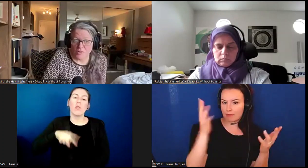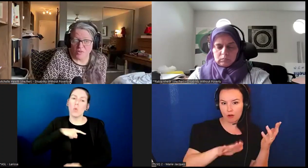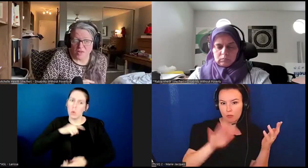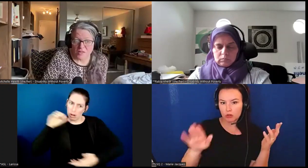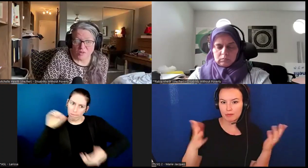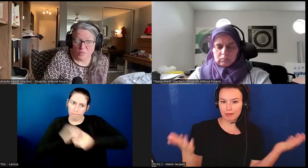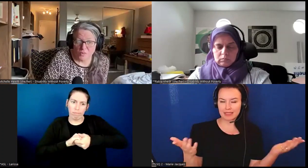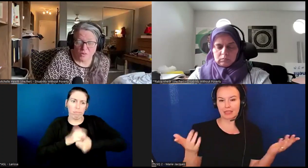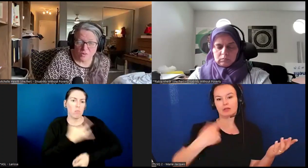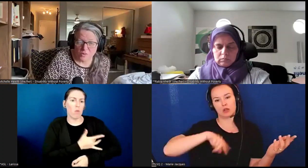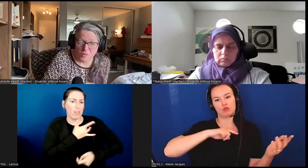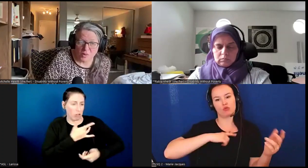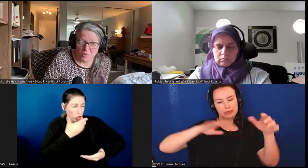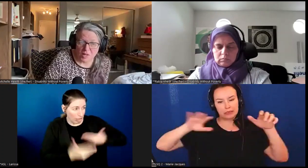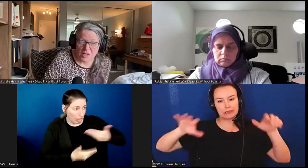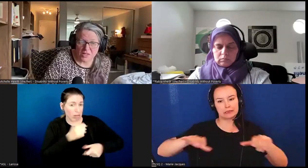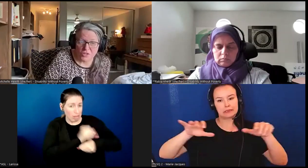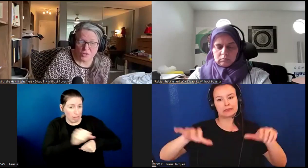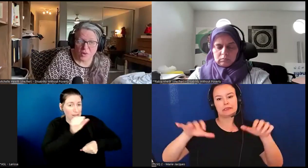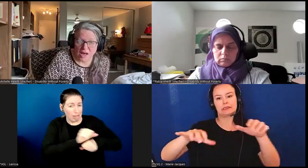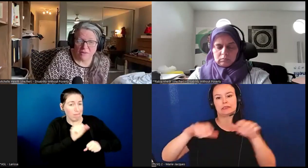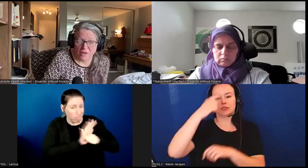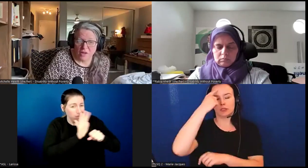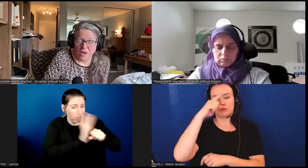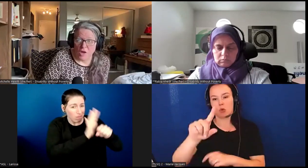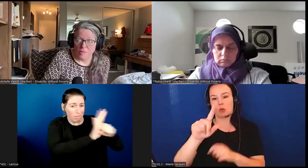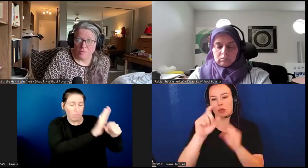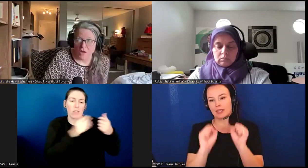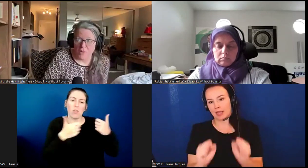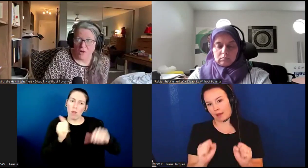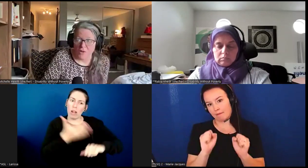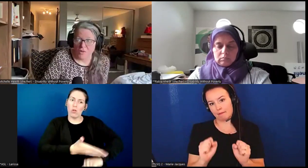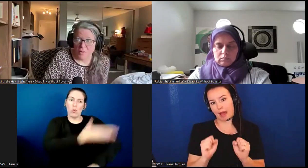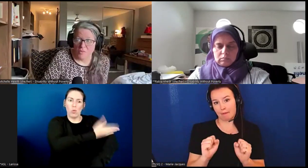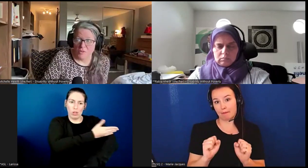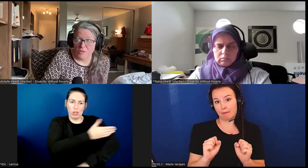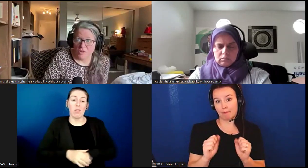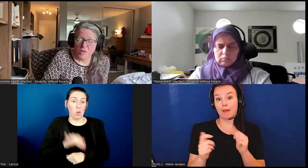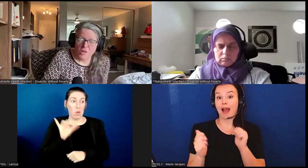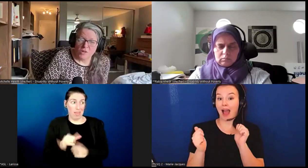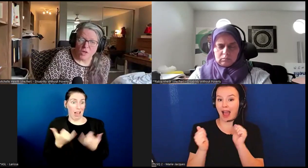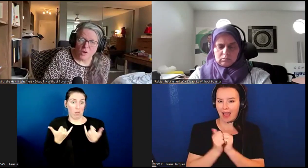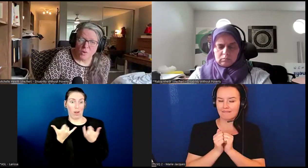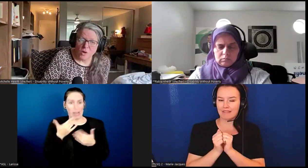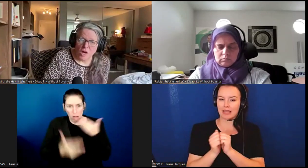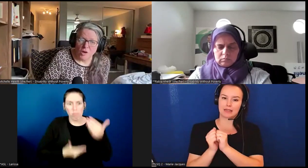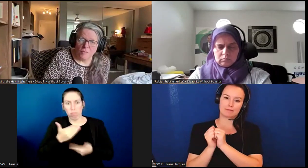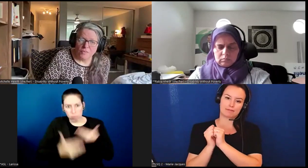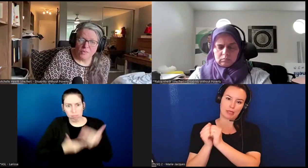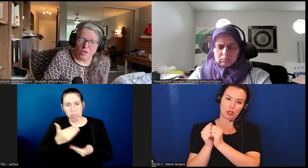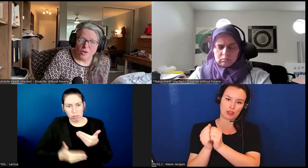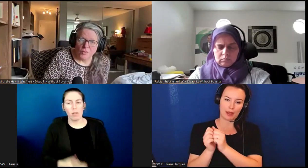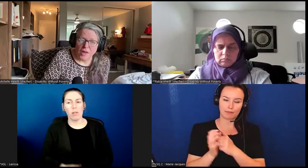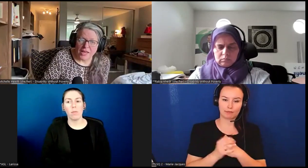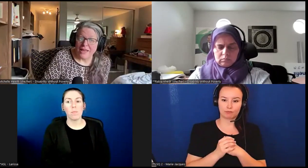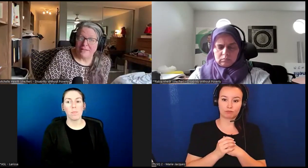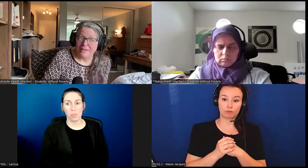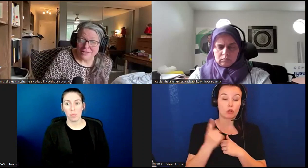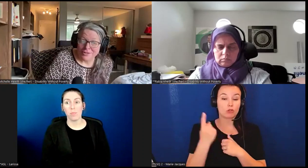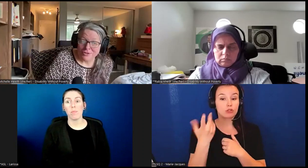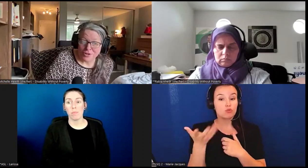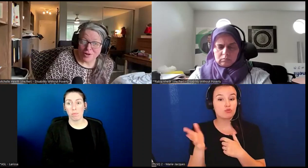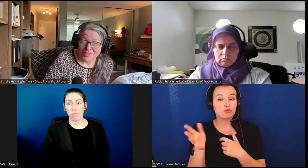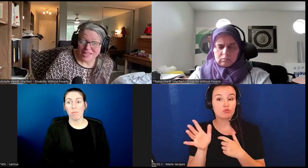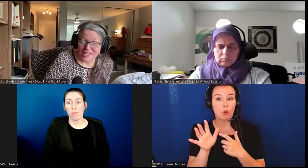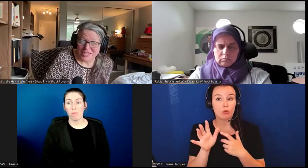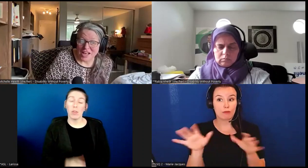one of the things that we really do have going on at the moment. So, again, there's